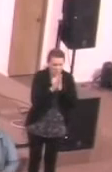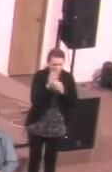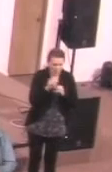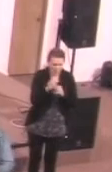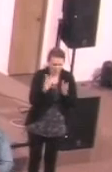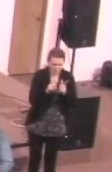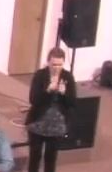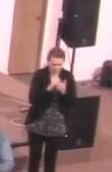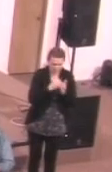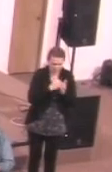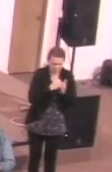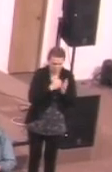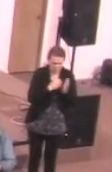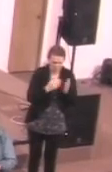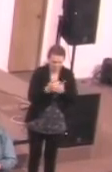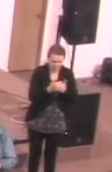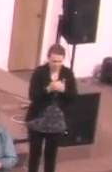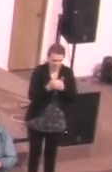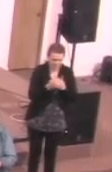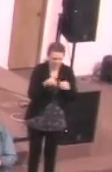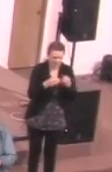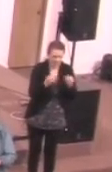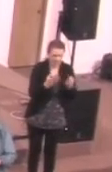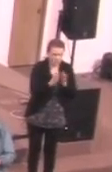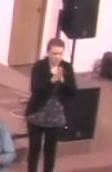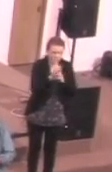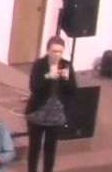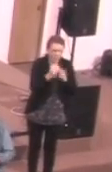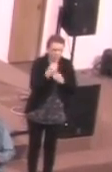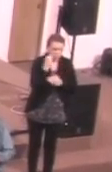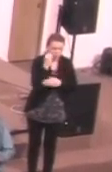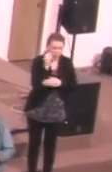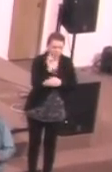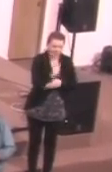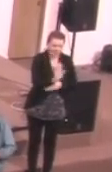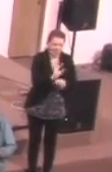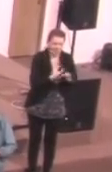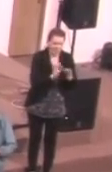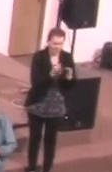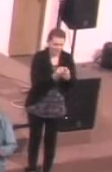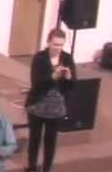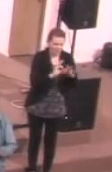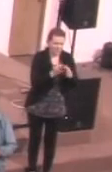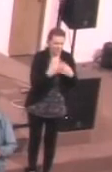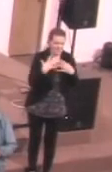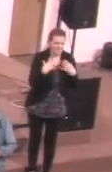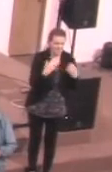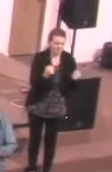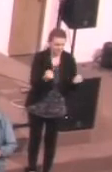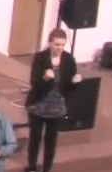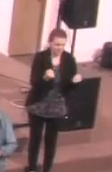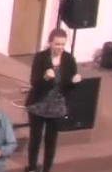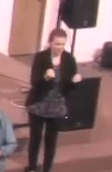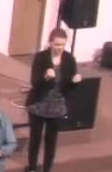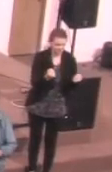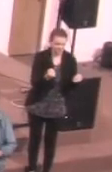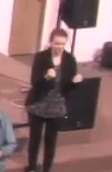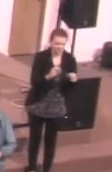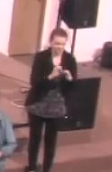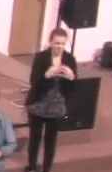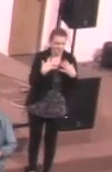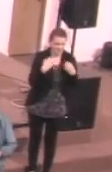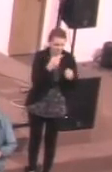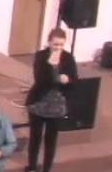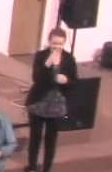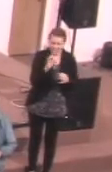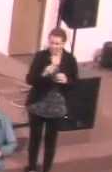how much of those prayers go home to the families. And the families that are healed and restored and touched